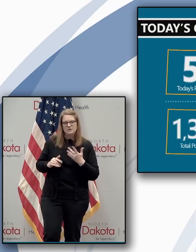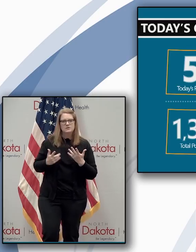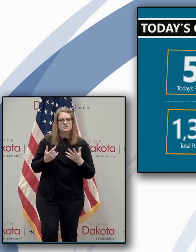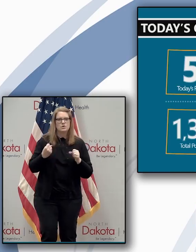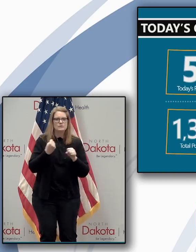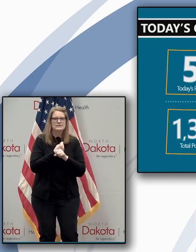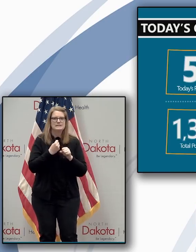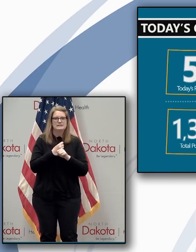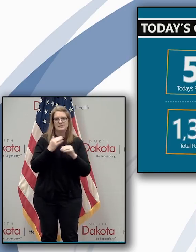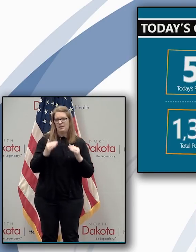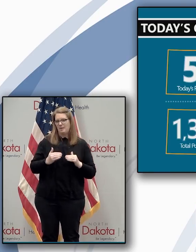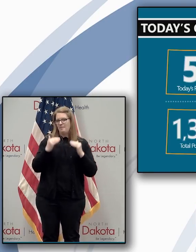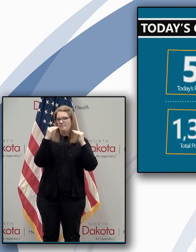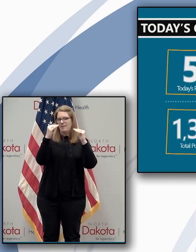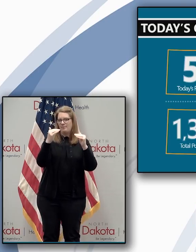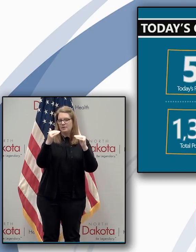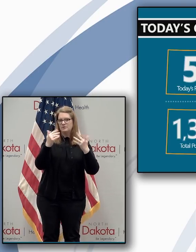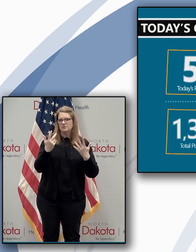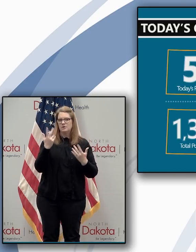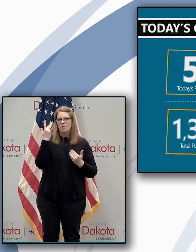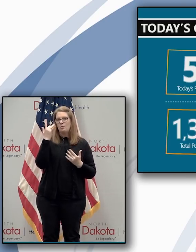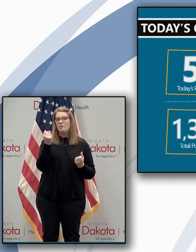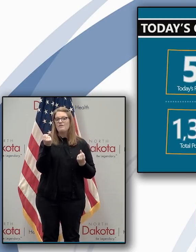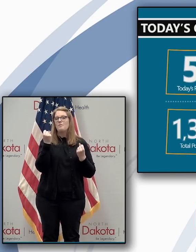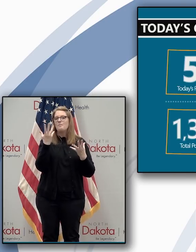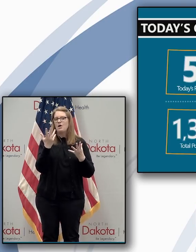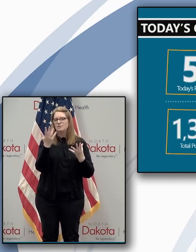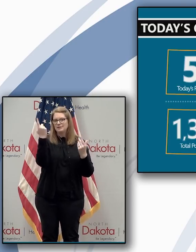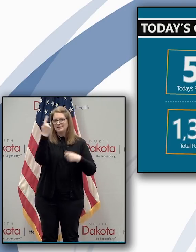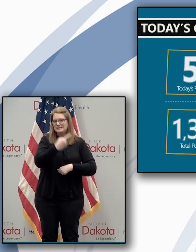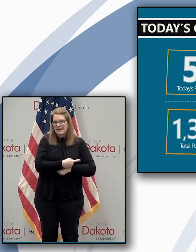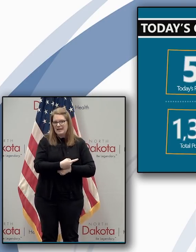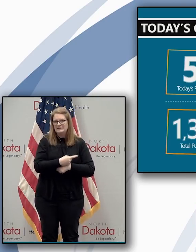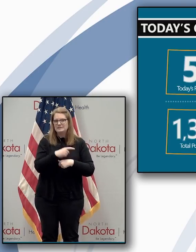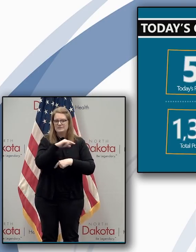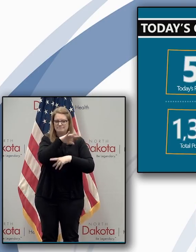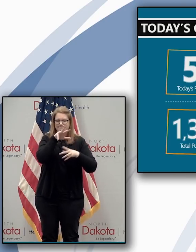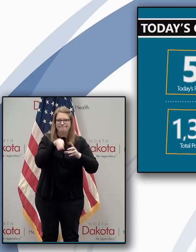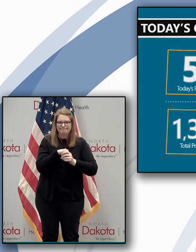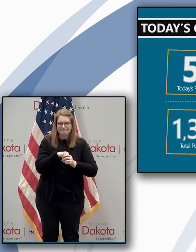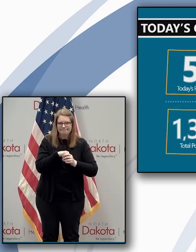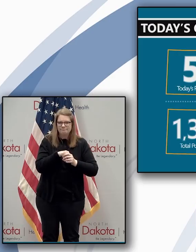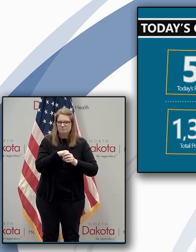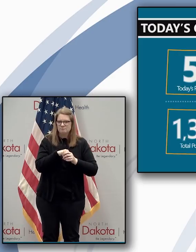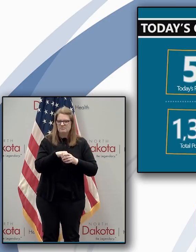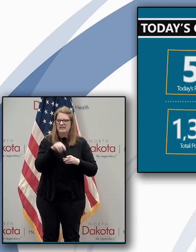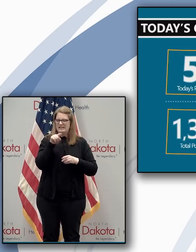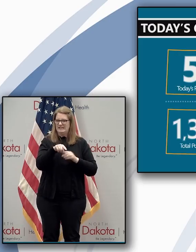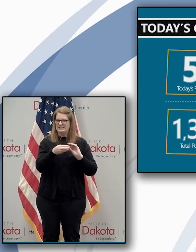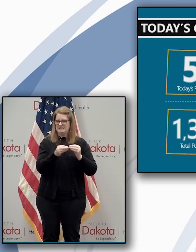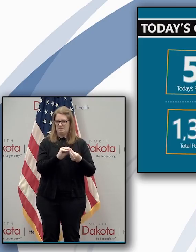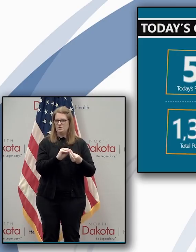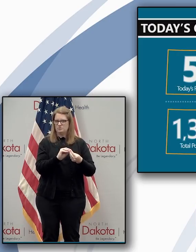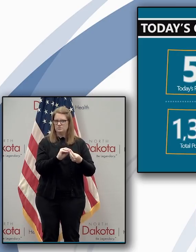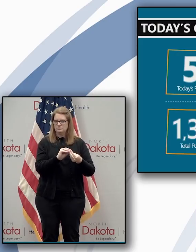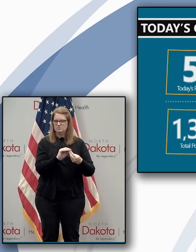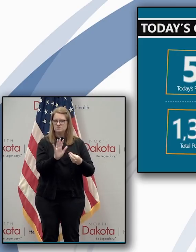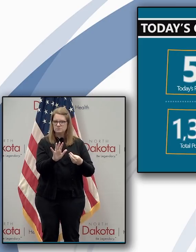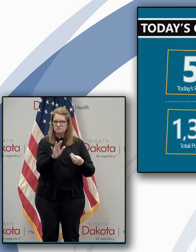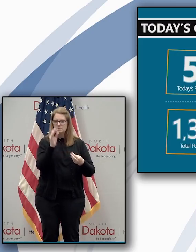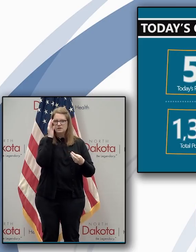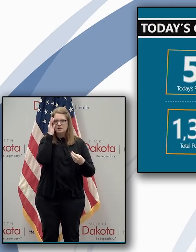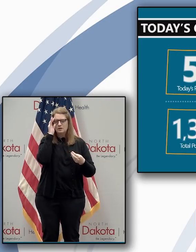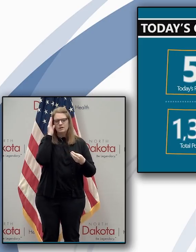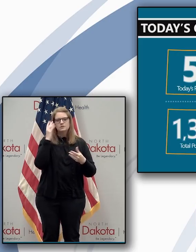statistically because we've got multiple days data that may be commingled into this one, and so might have saying